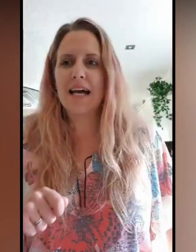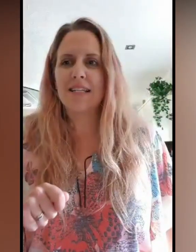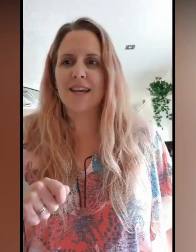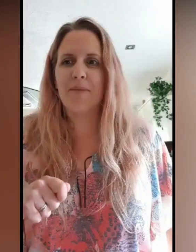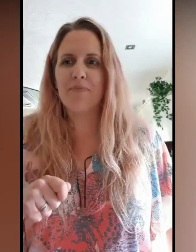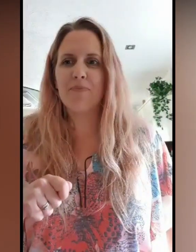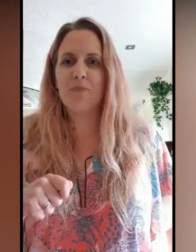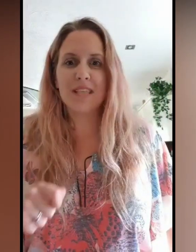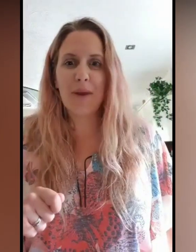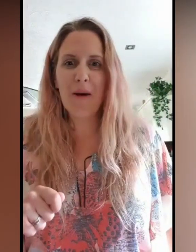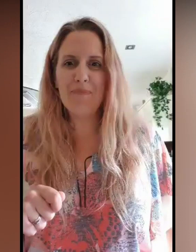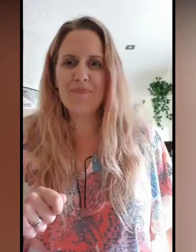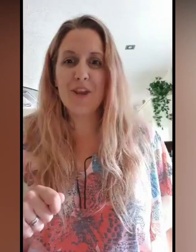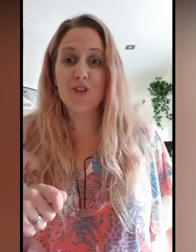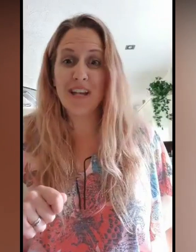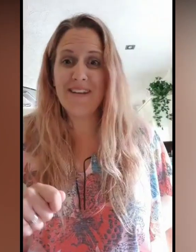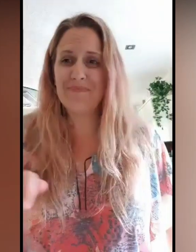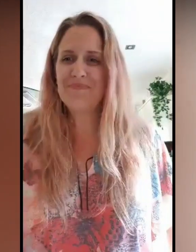and we'll see how we get on. You can join in.